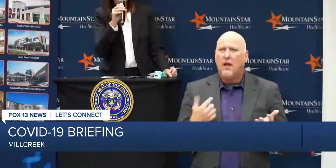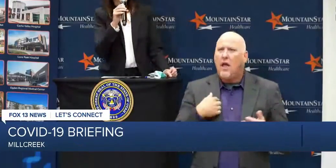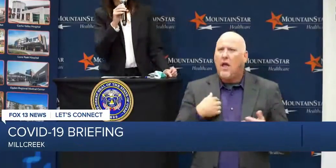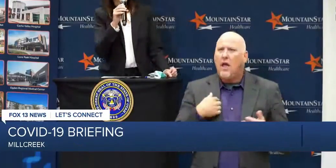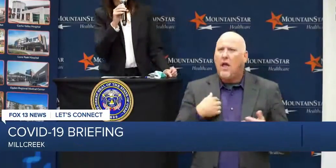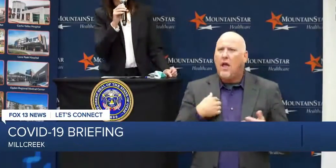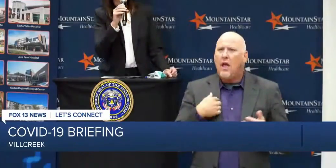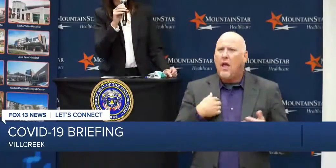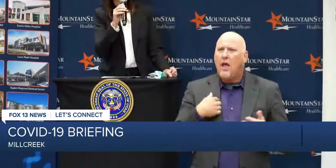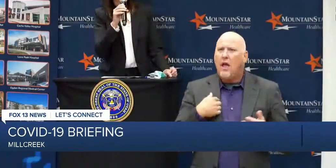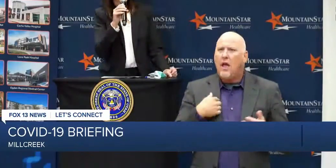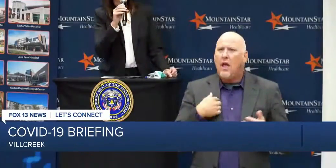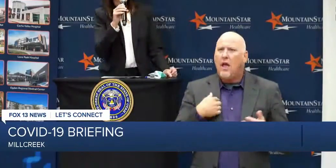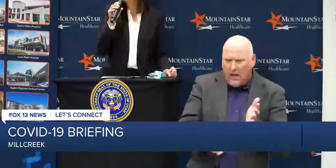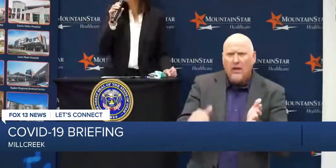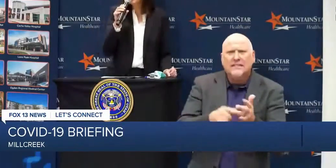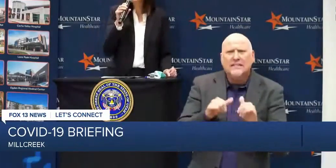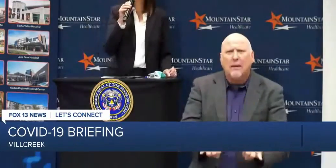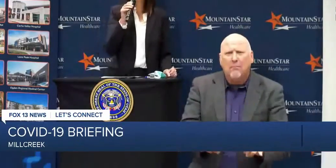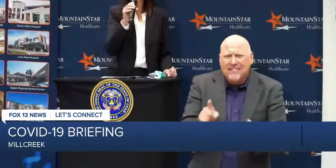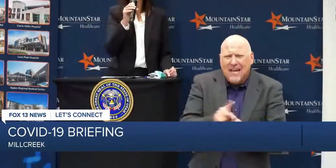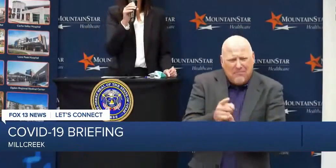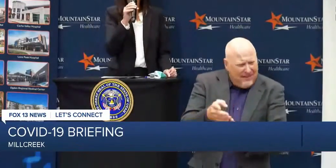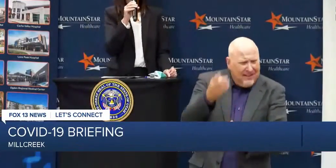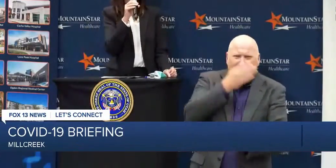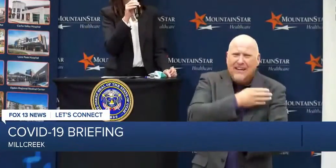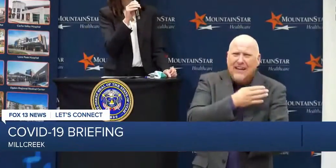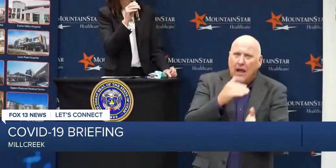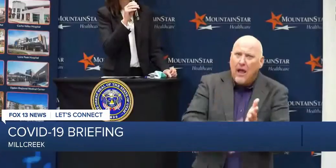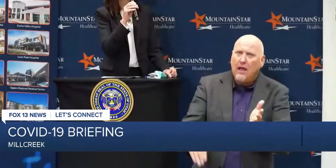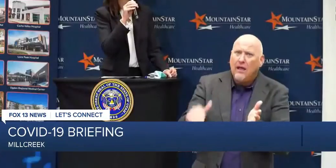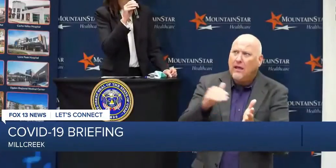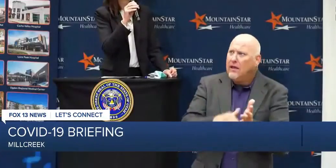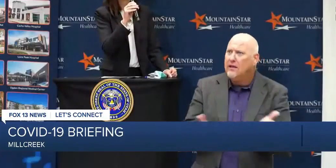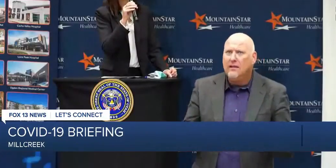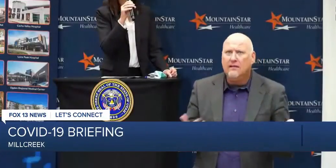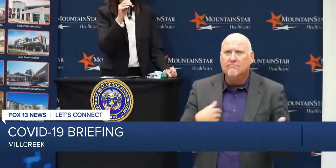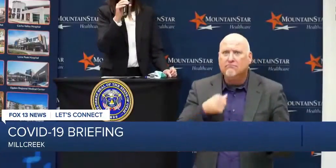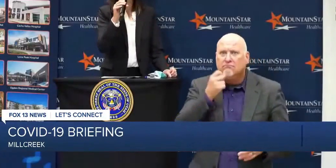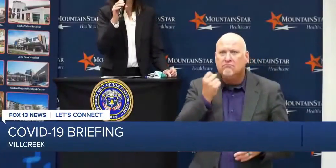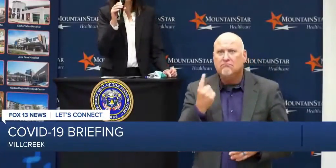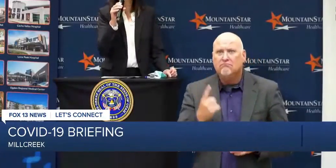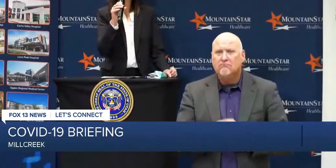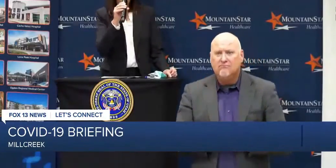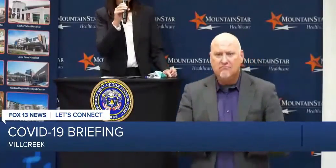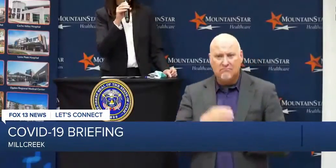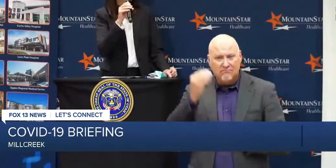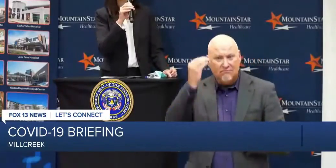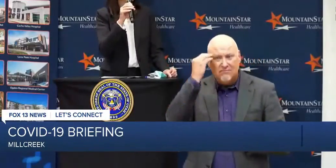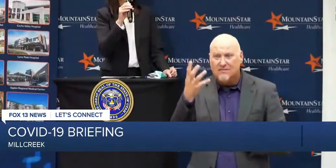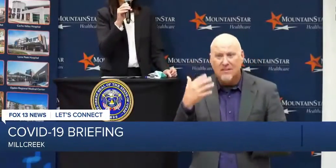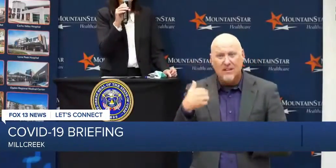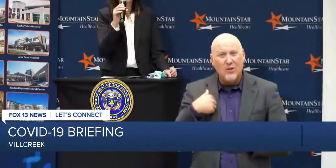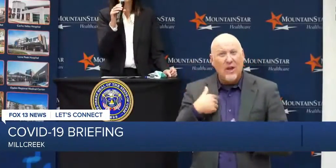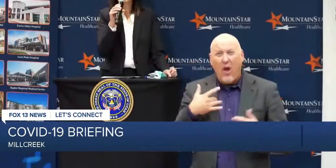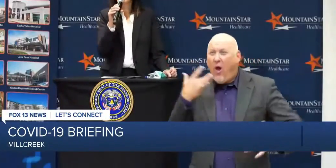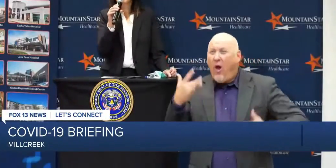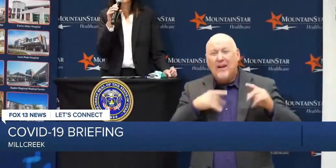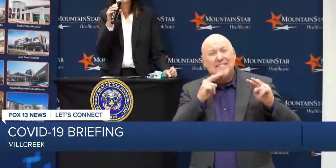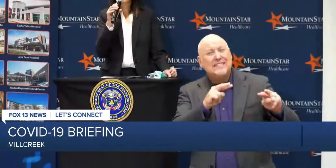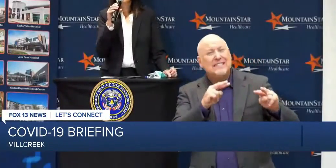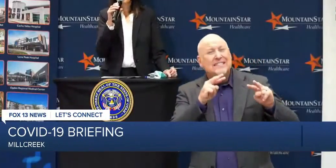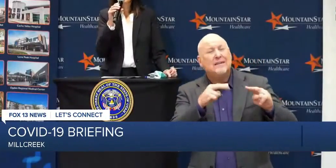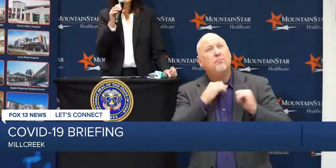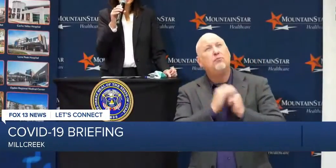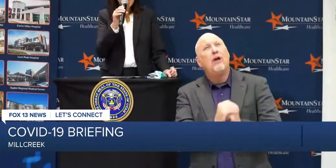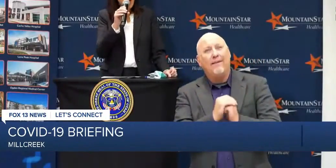hopeful for a vaccine that was supposed to be the end of, it was supposed to be the tool that fixed all of this for all of us.